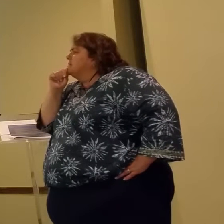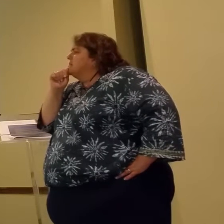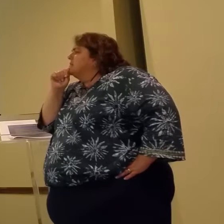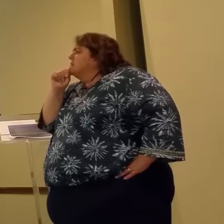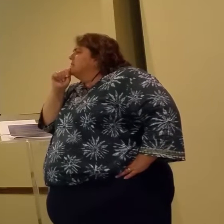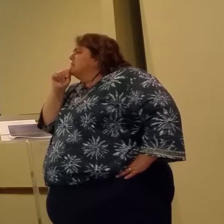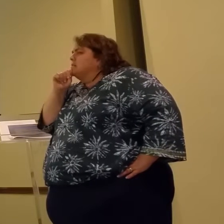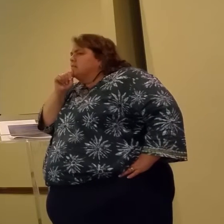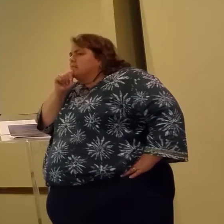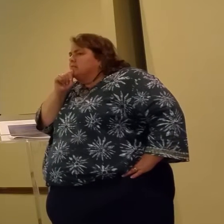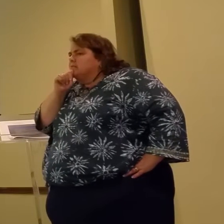addresses confidentiality.